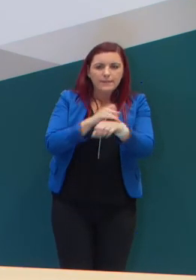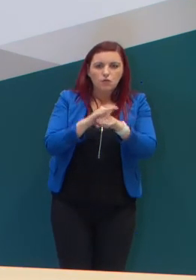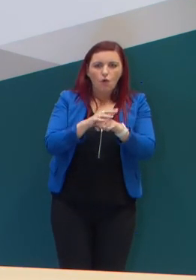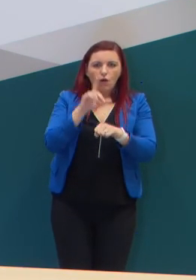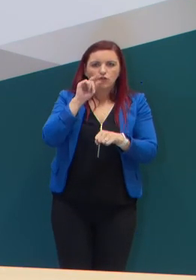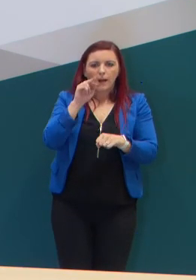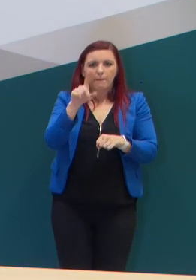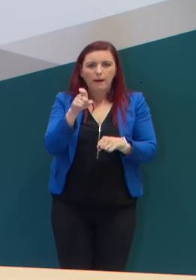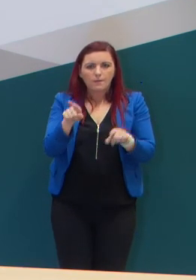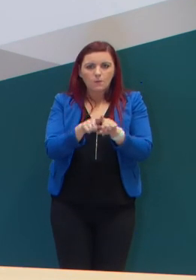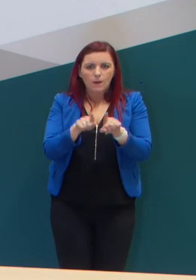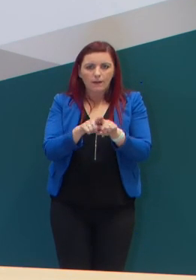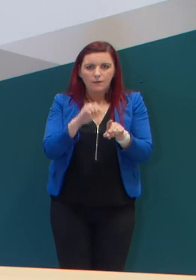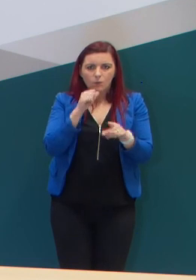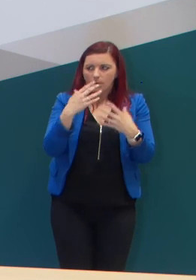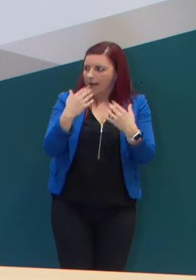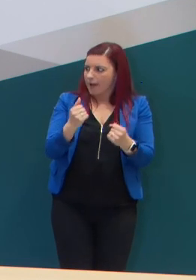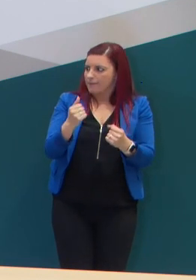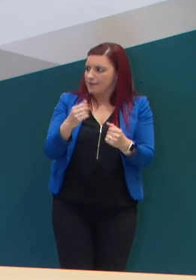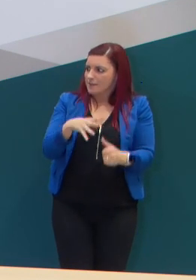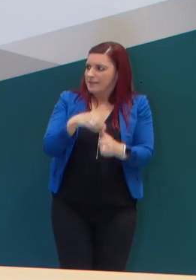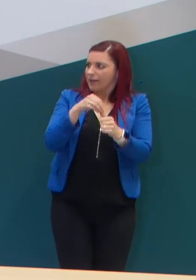of symptoms that is 100% sensitive or specific. So.